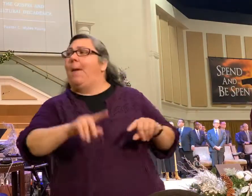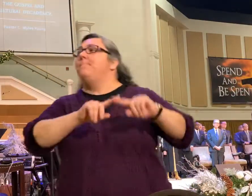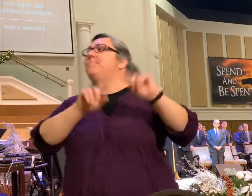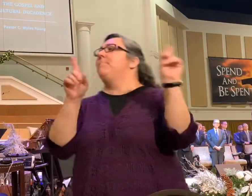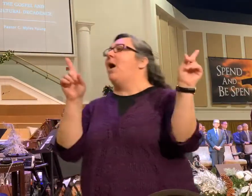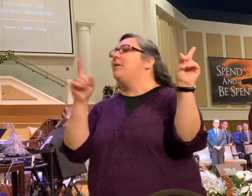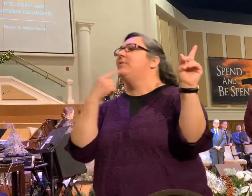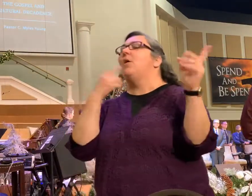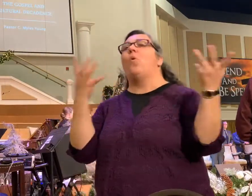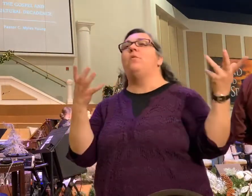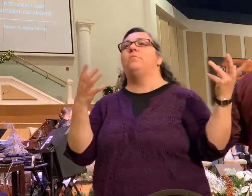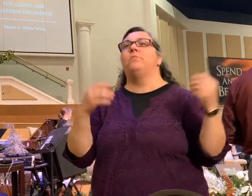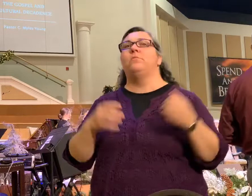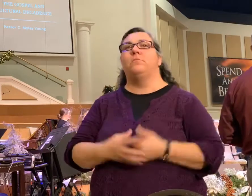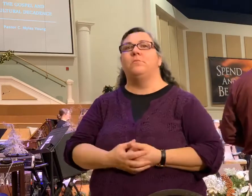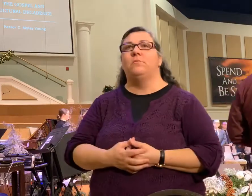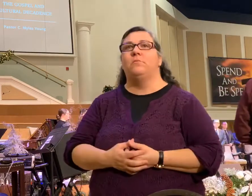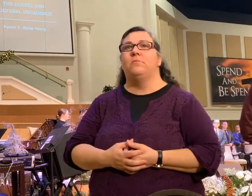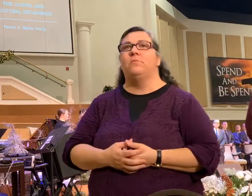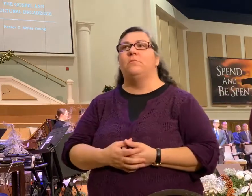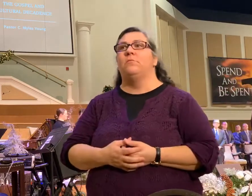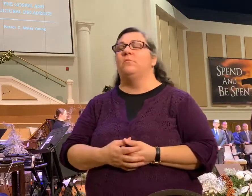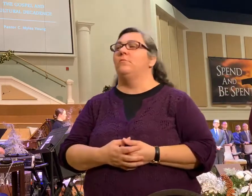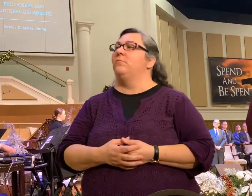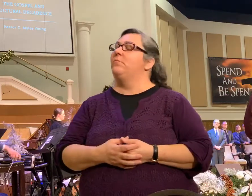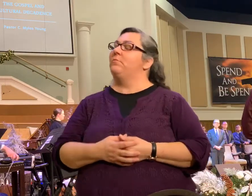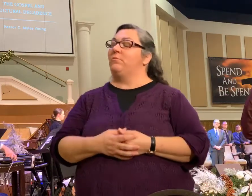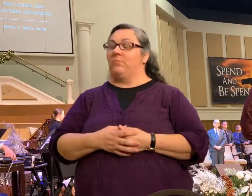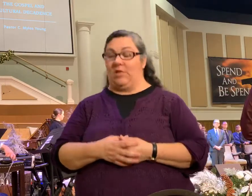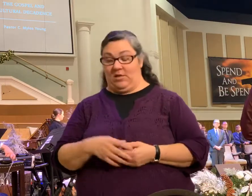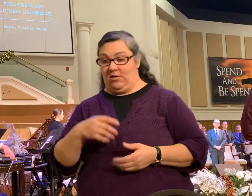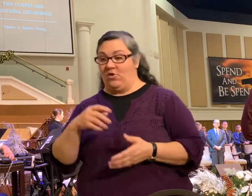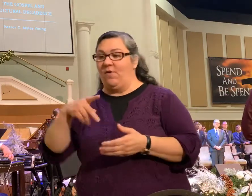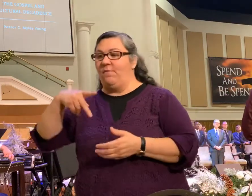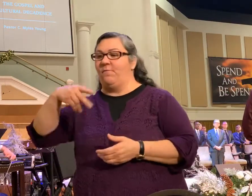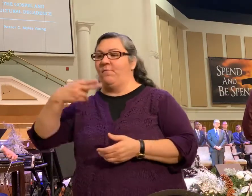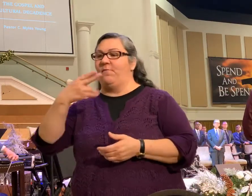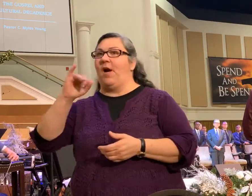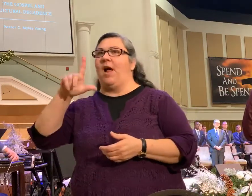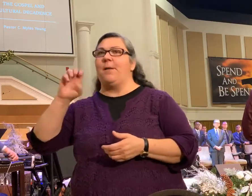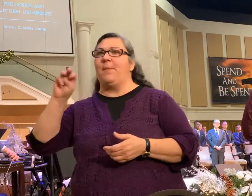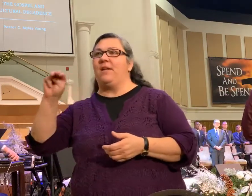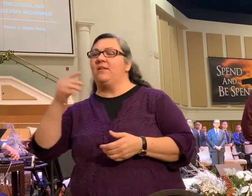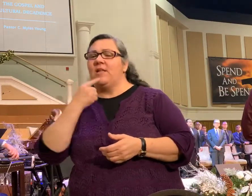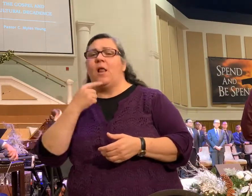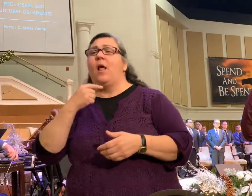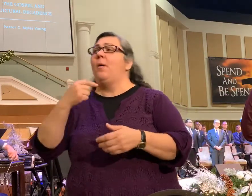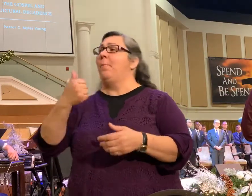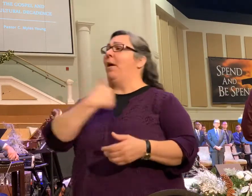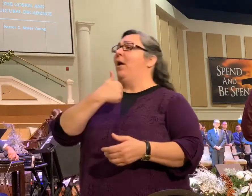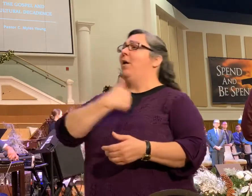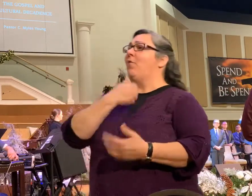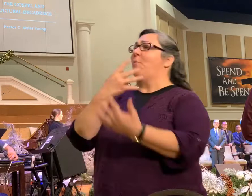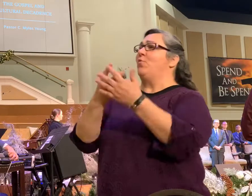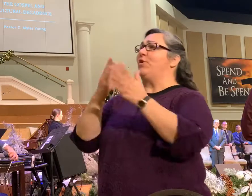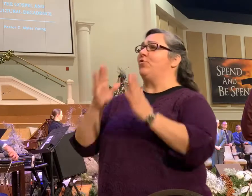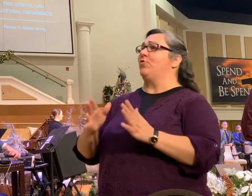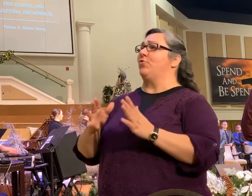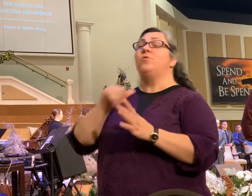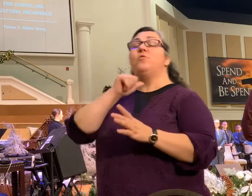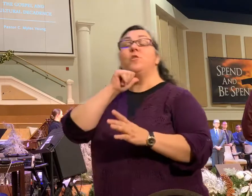spite of it, he said, to Philemon, he said, I'm a prisoner, not of